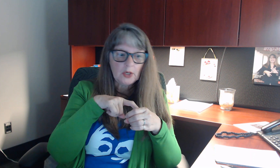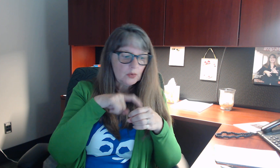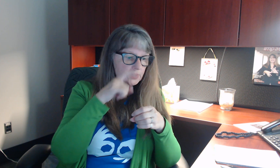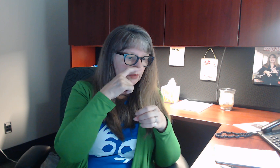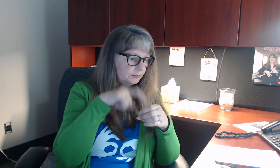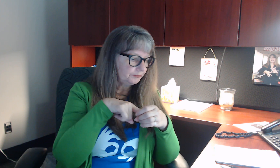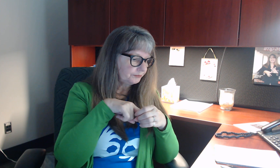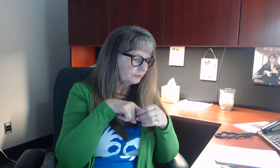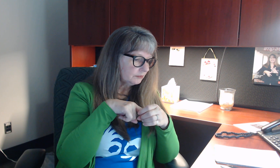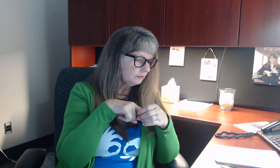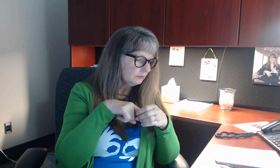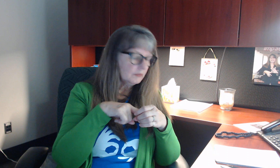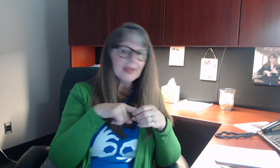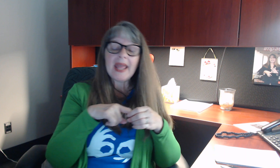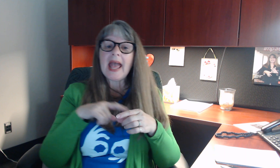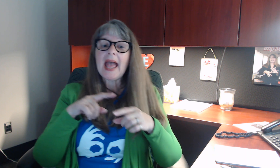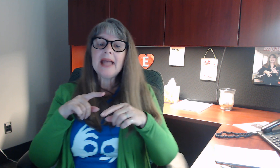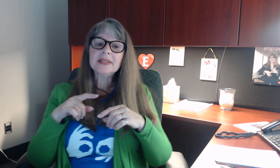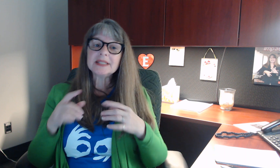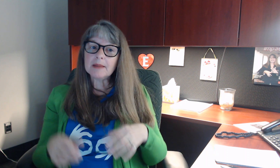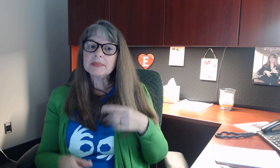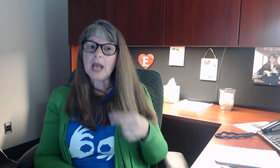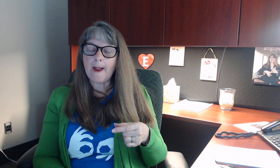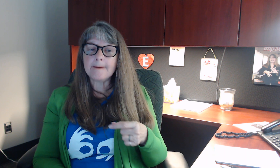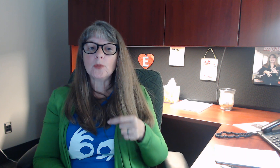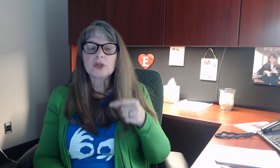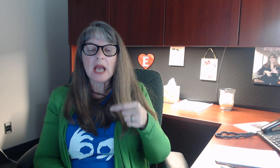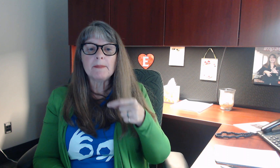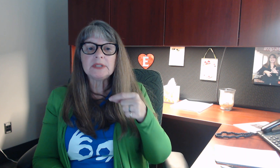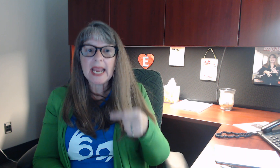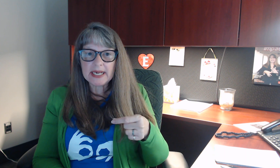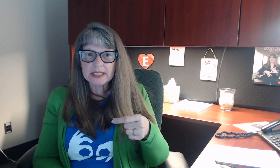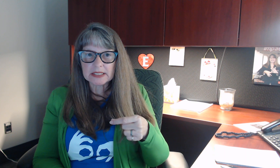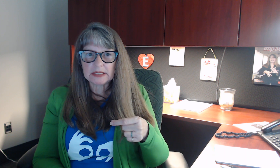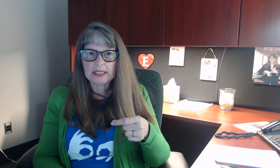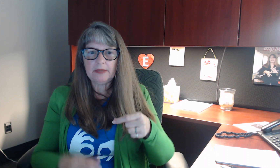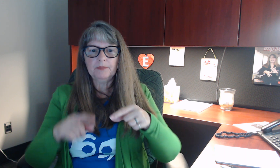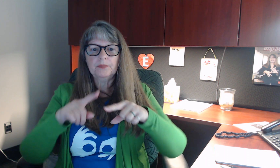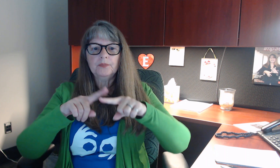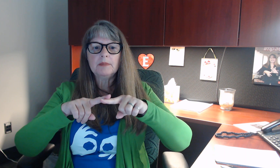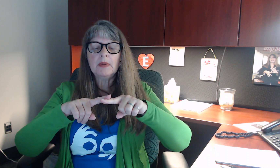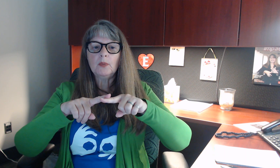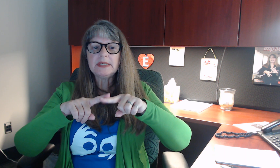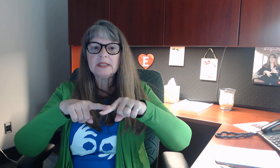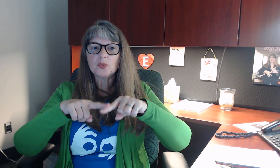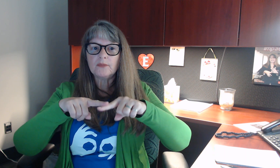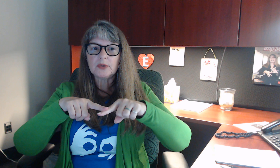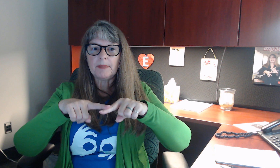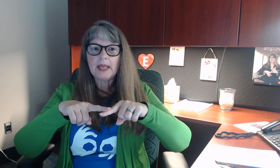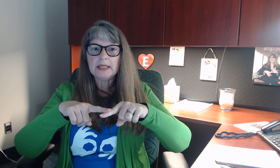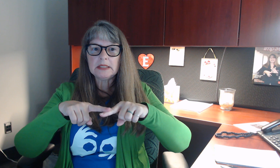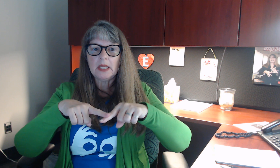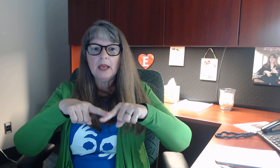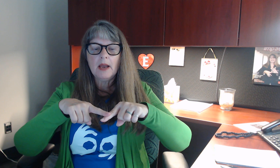Nosy. At the same time or simultaneously, remember we did this one for depend, but